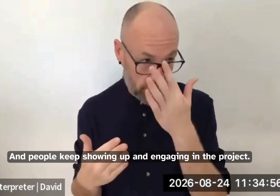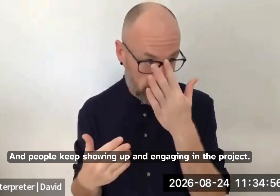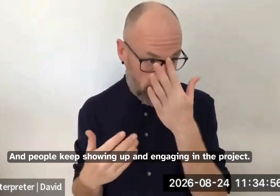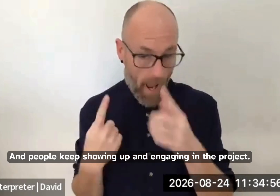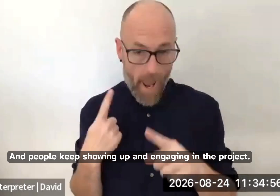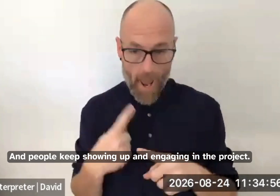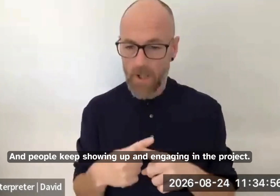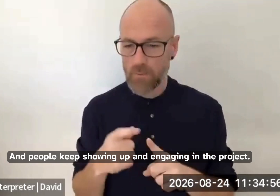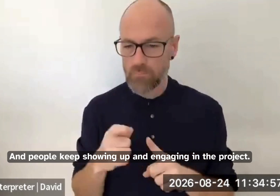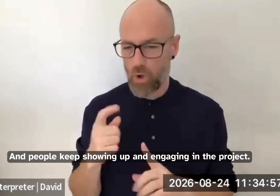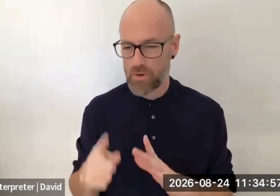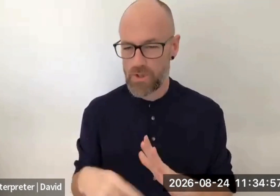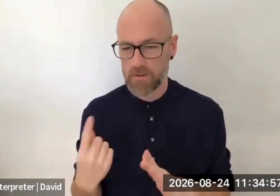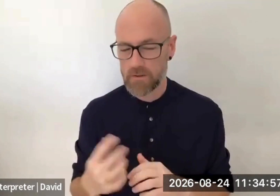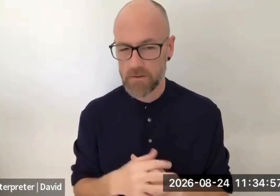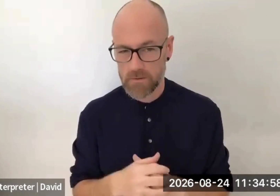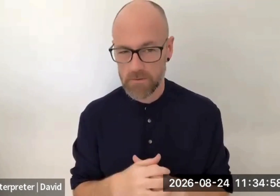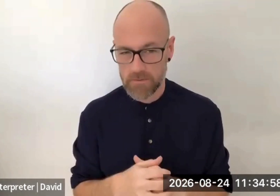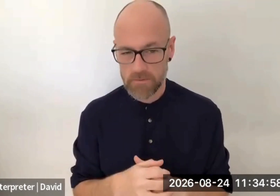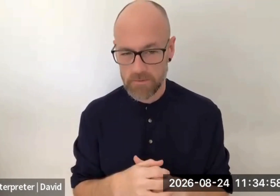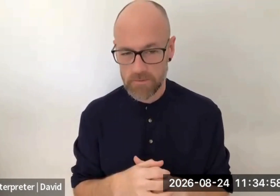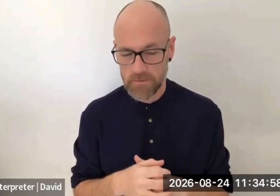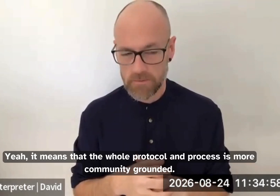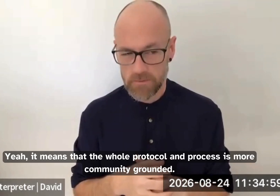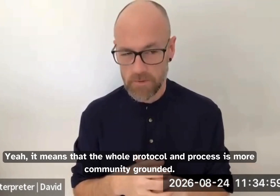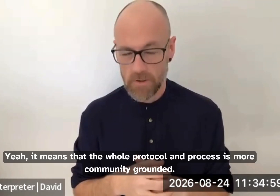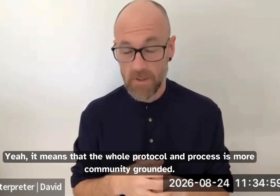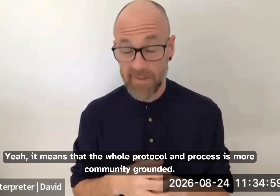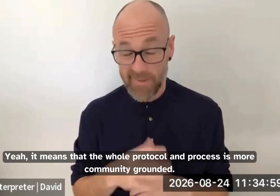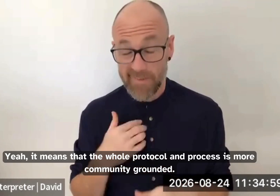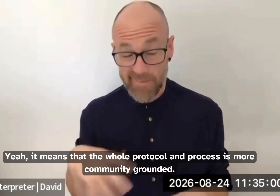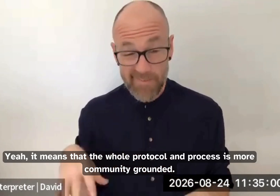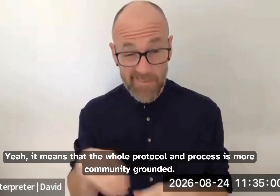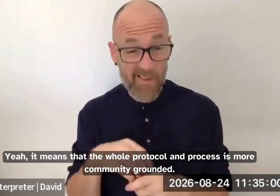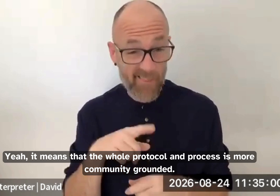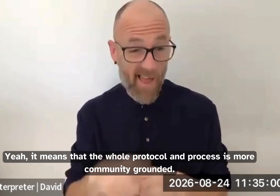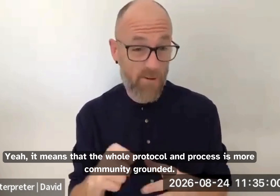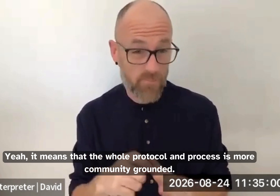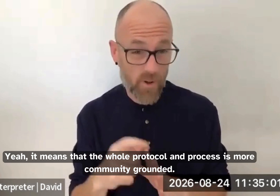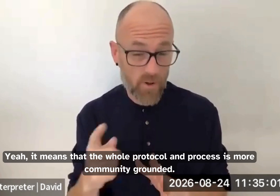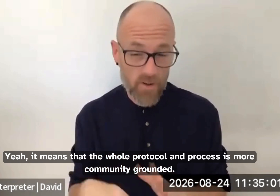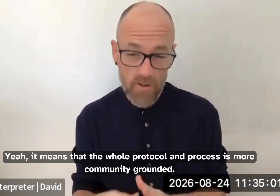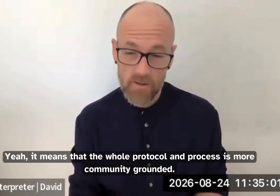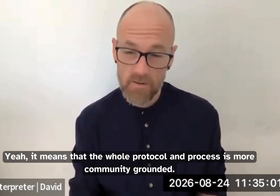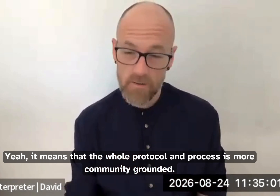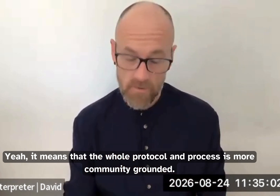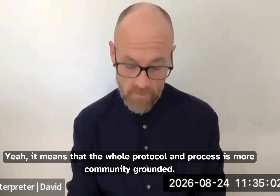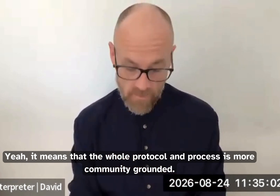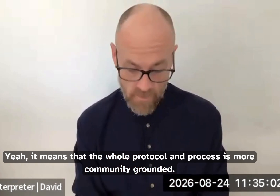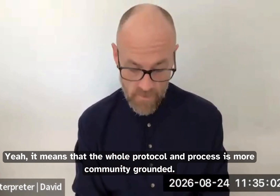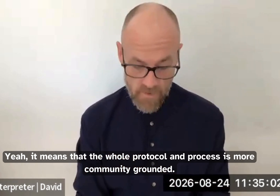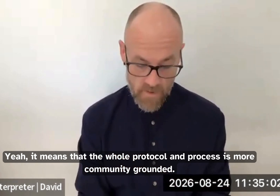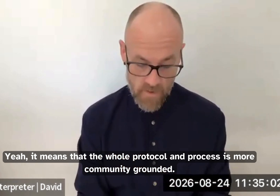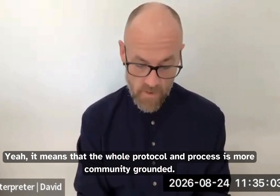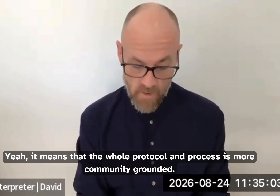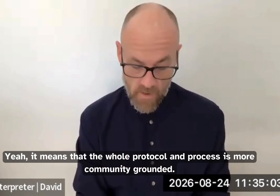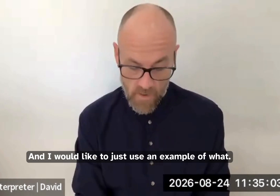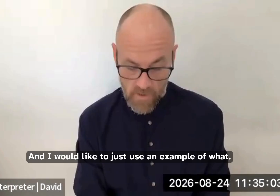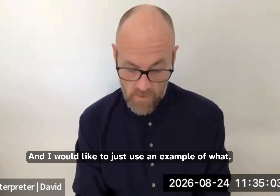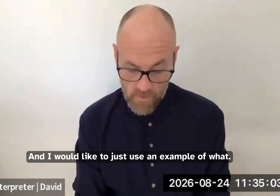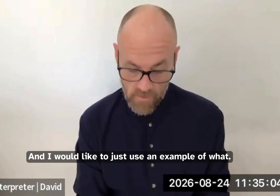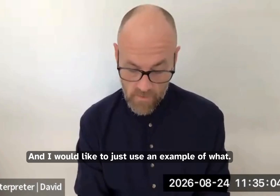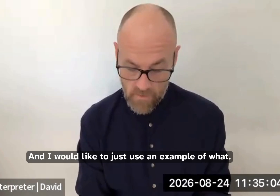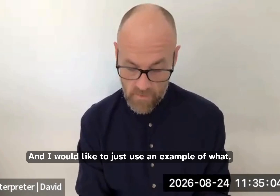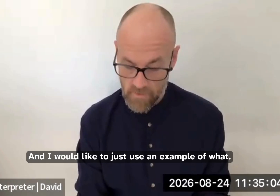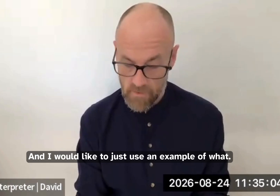and engaging in the project. It means the whole protocol and process is more community